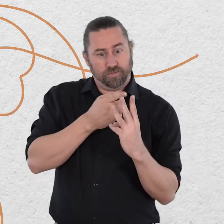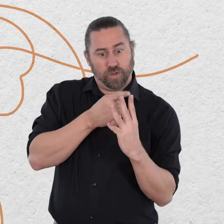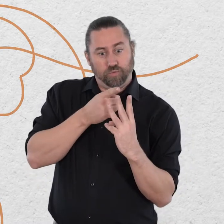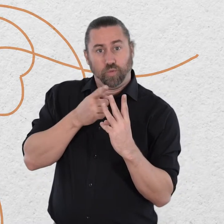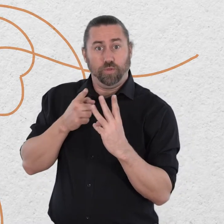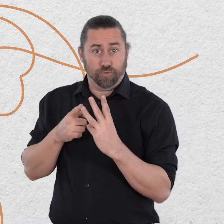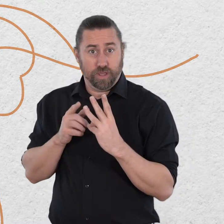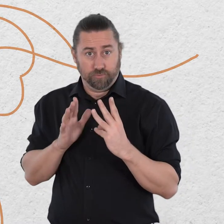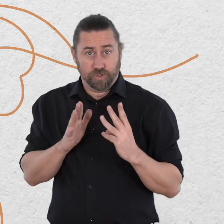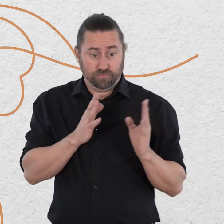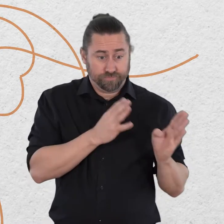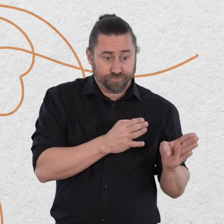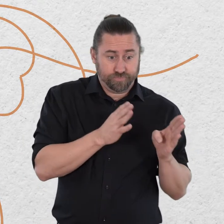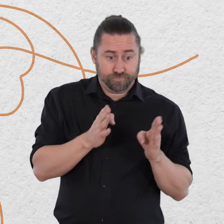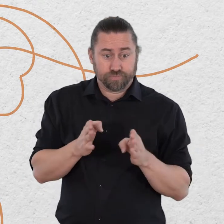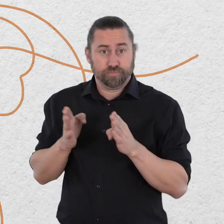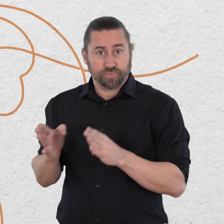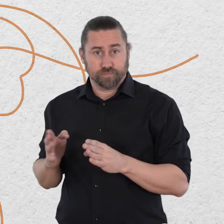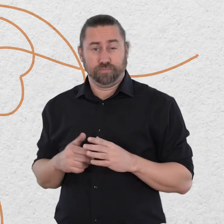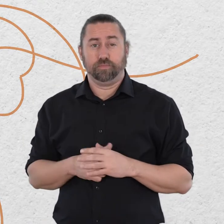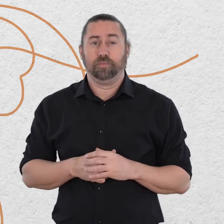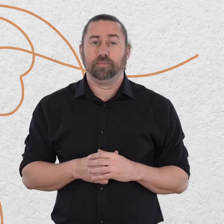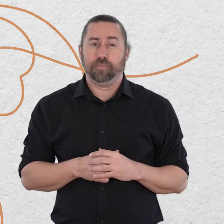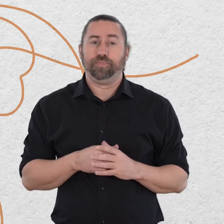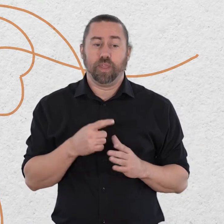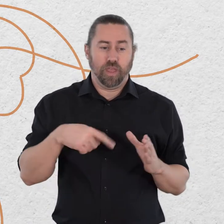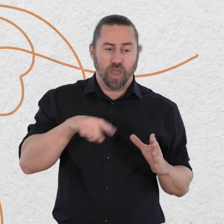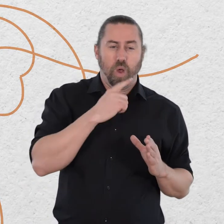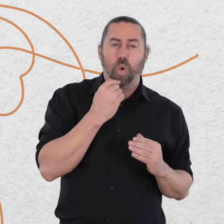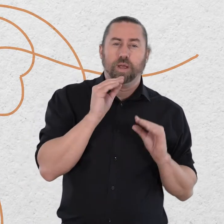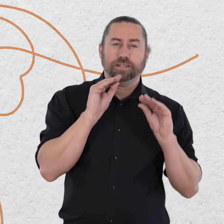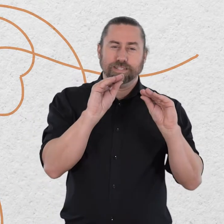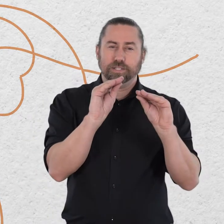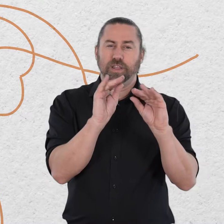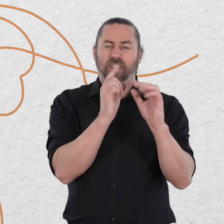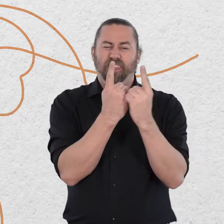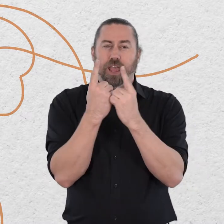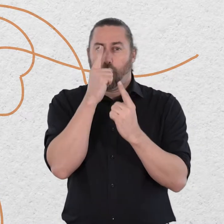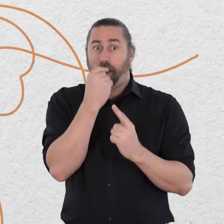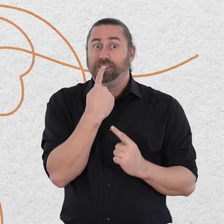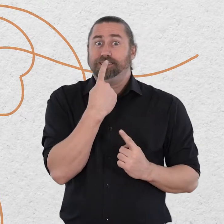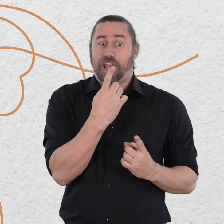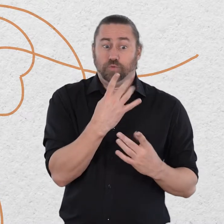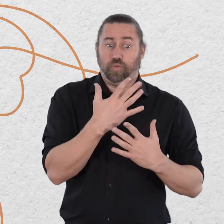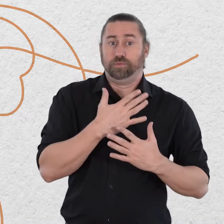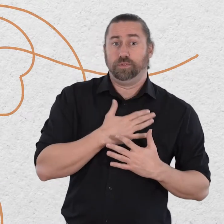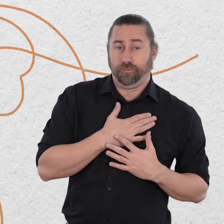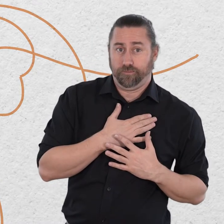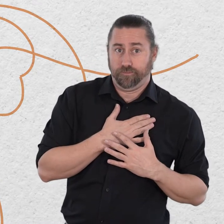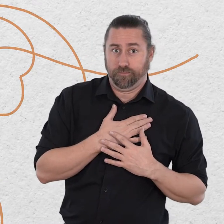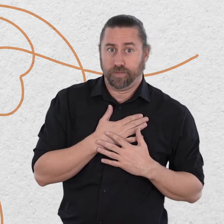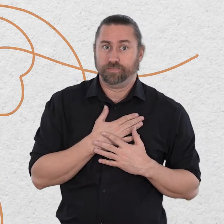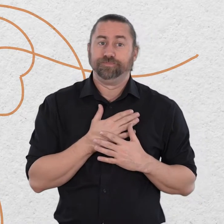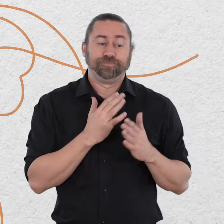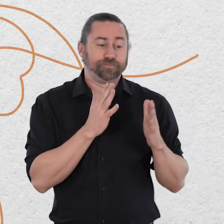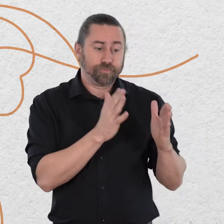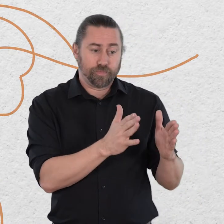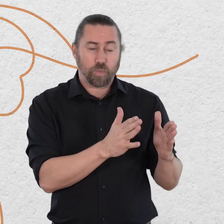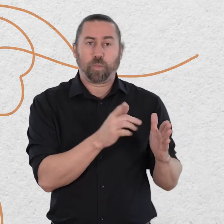each of these with some phrases so to begin with inviting you to bring to mind parts of your body